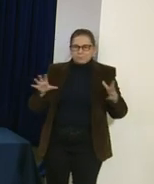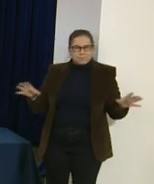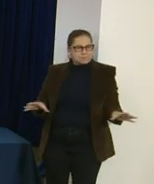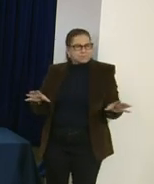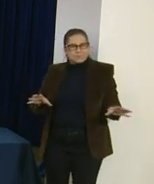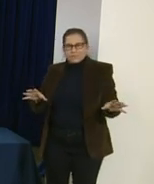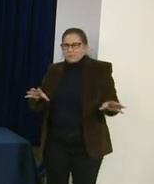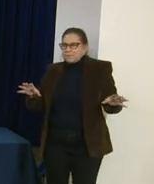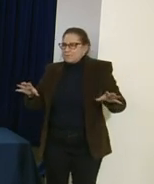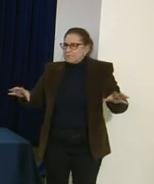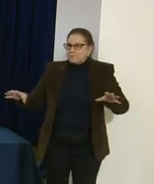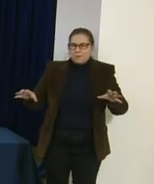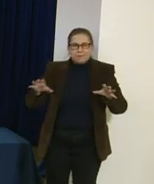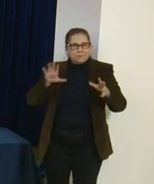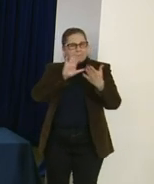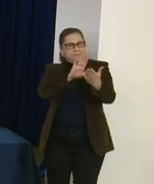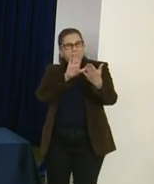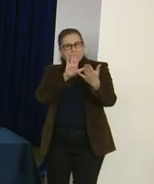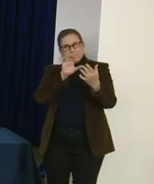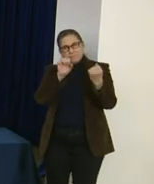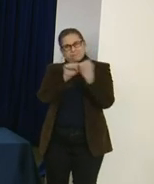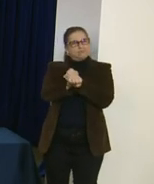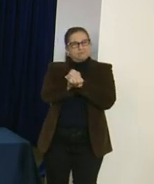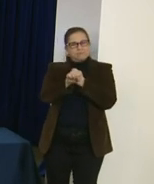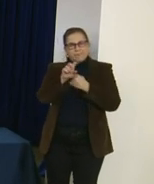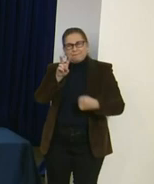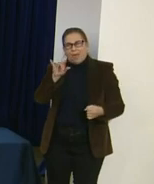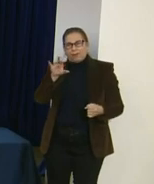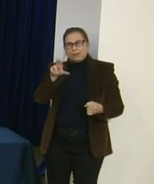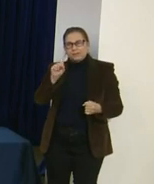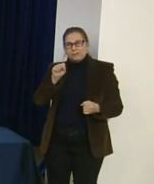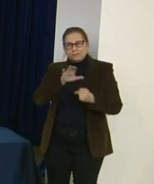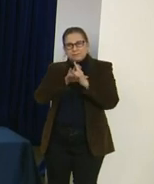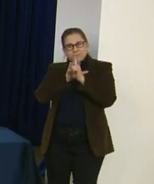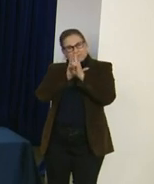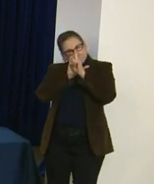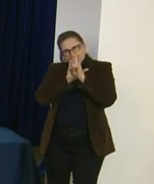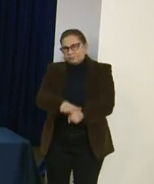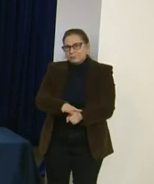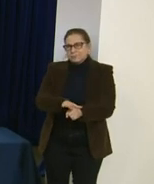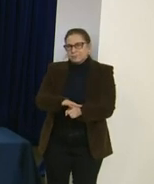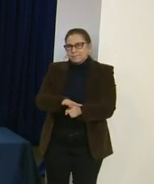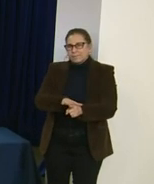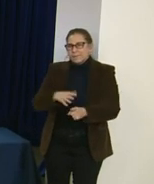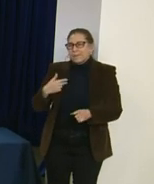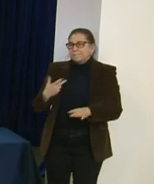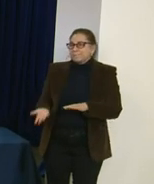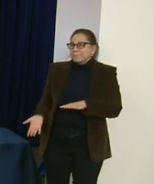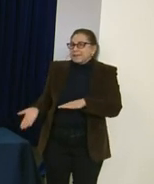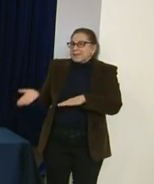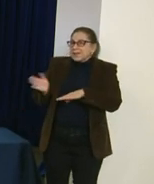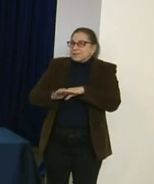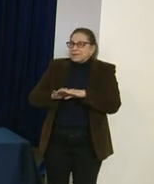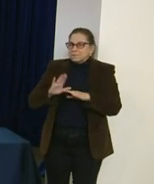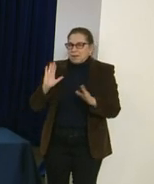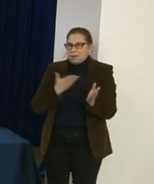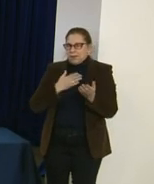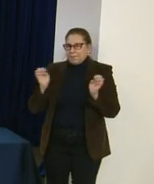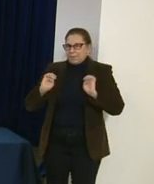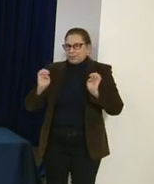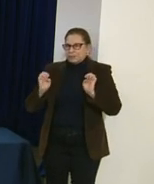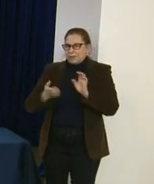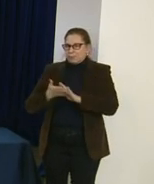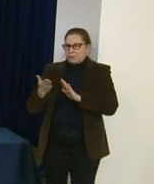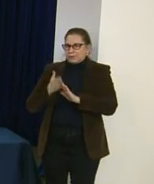What we have done in coordination with the D.C. Department of Health is stand up our Emergency Operations Center at the D.C. Department of Health, which